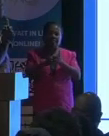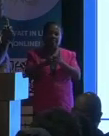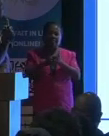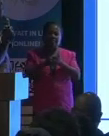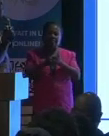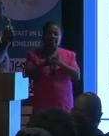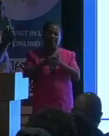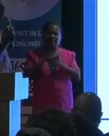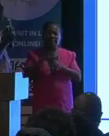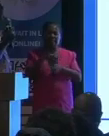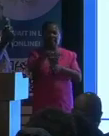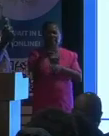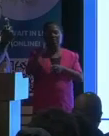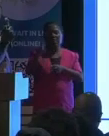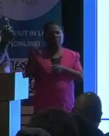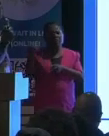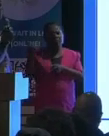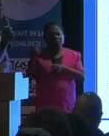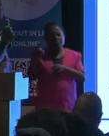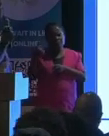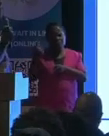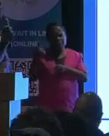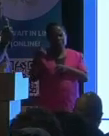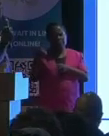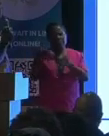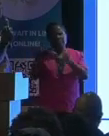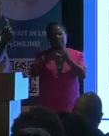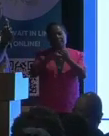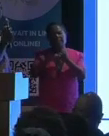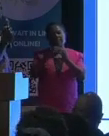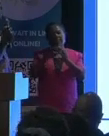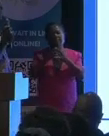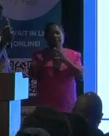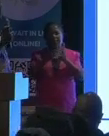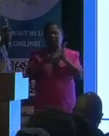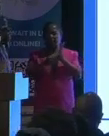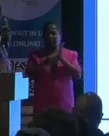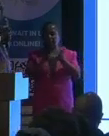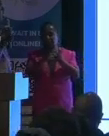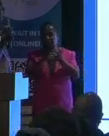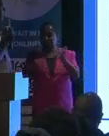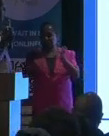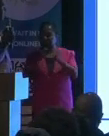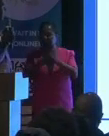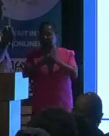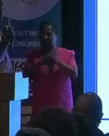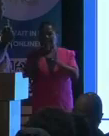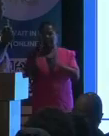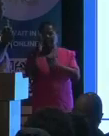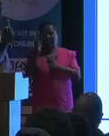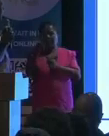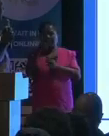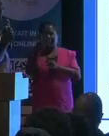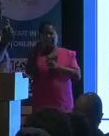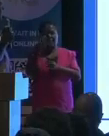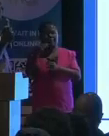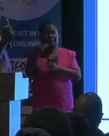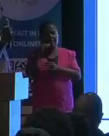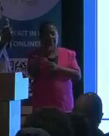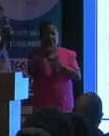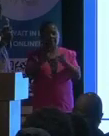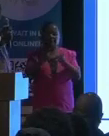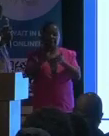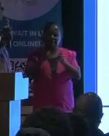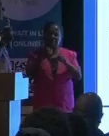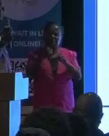paid to employees for whom SWT deductions were made is about 4,500, and the tax on